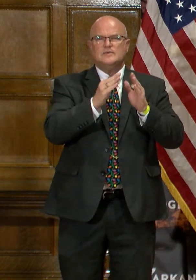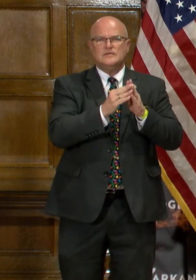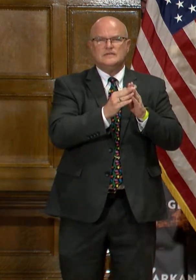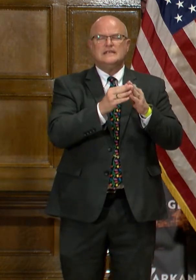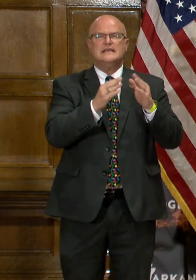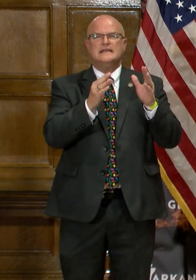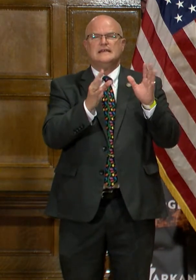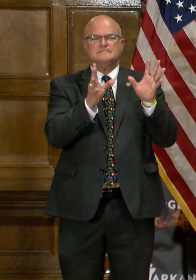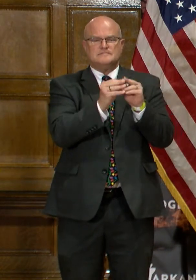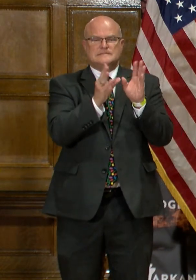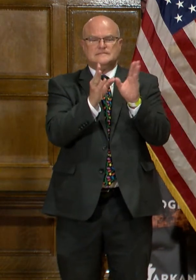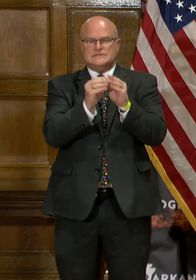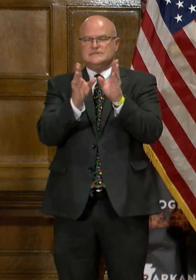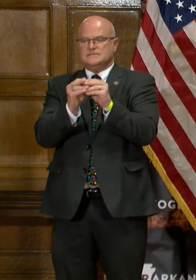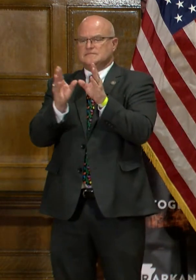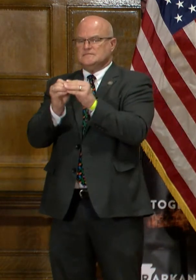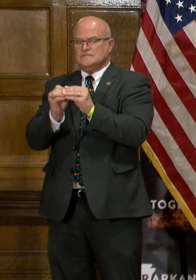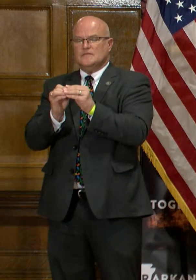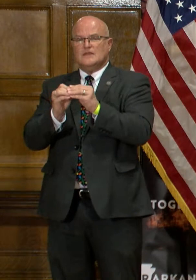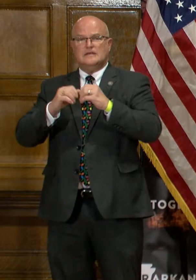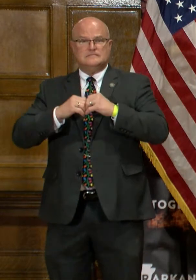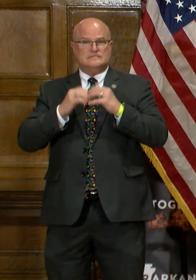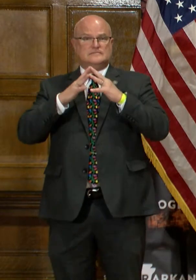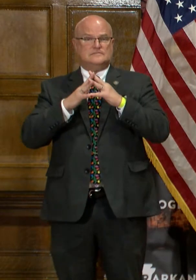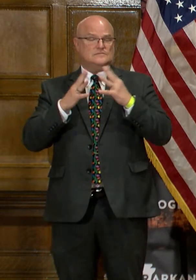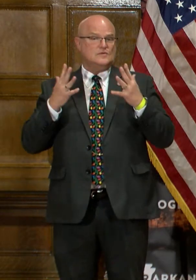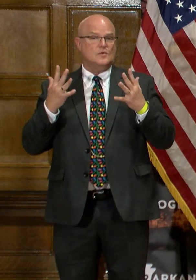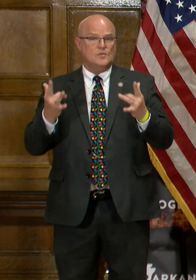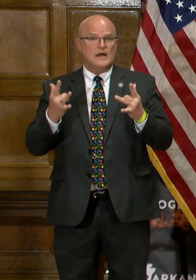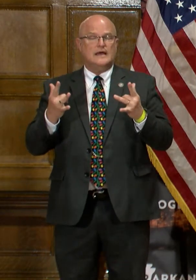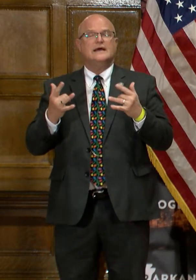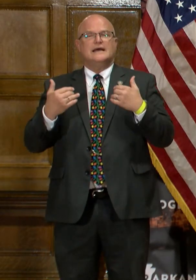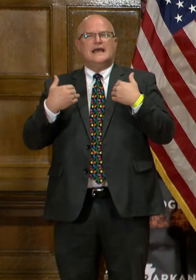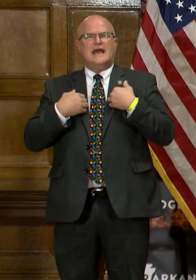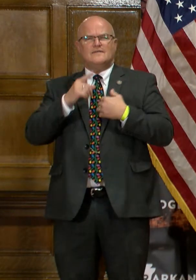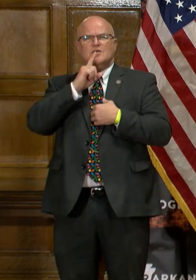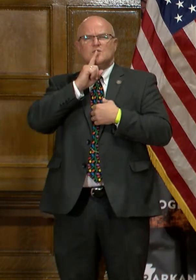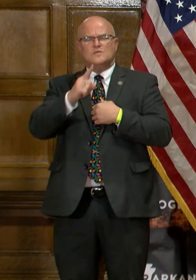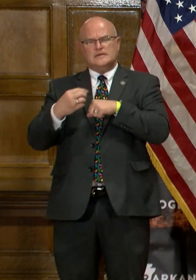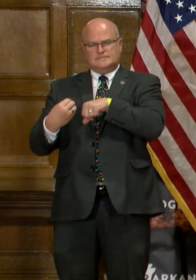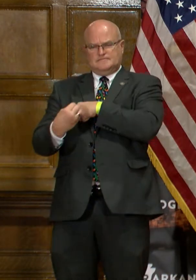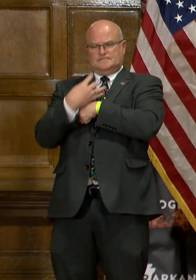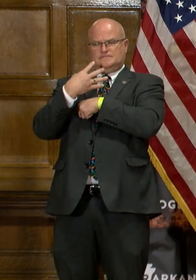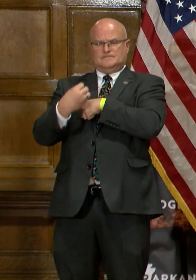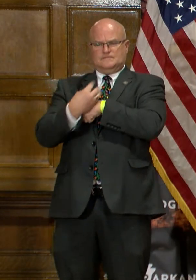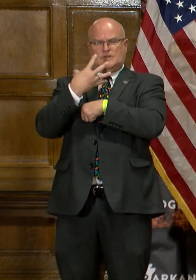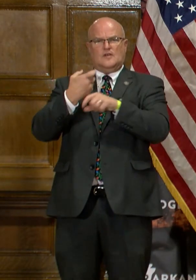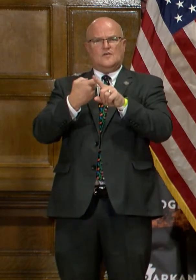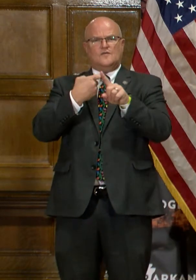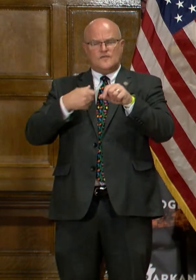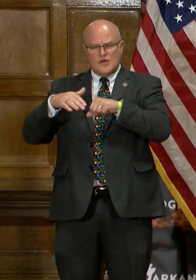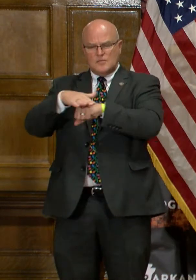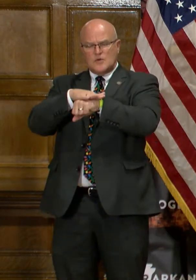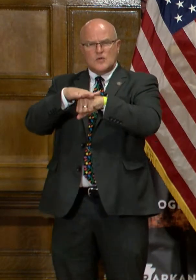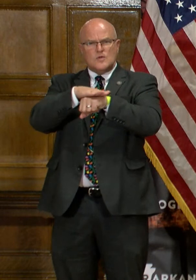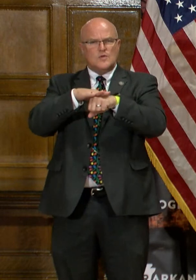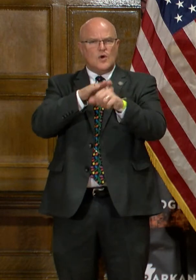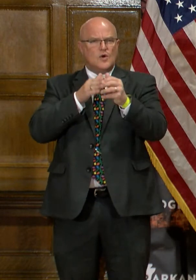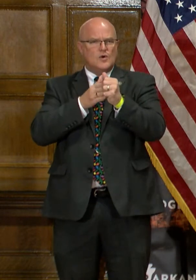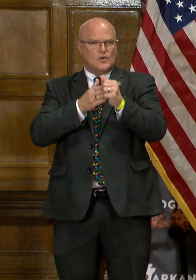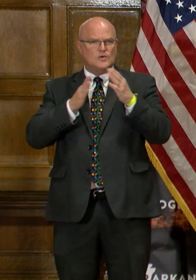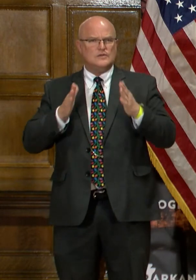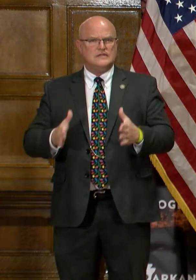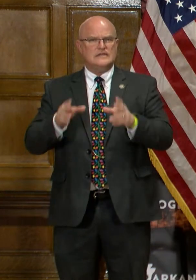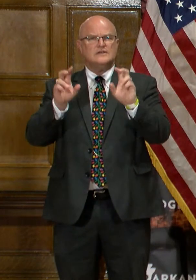action meetings that are designed for getting real counsel from local leaders